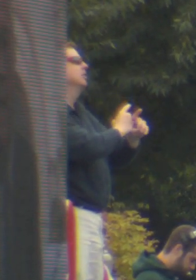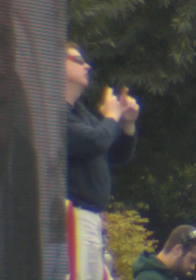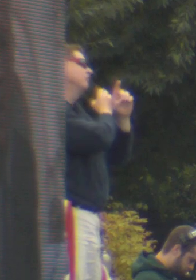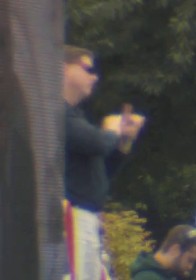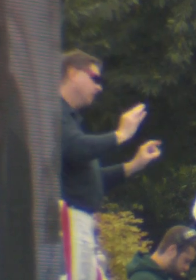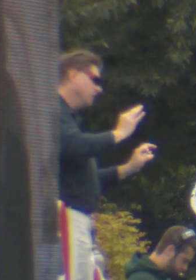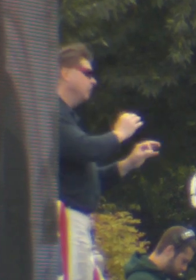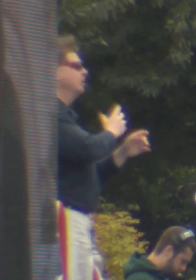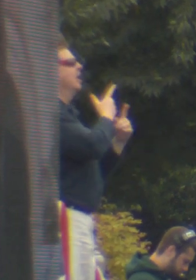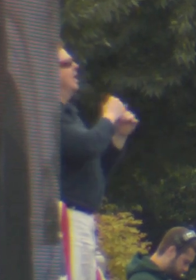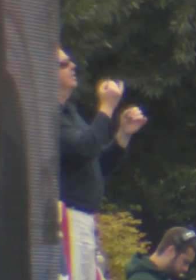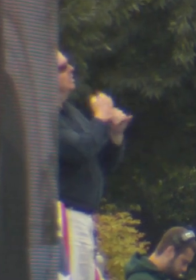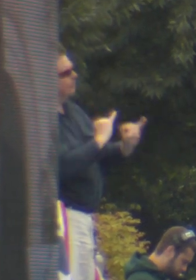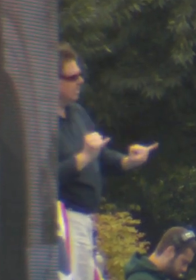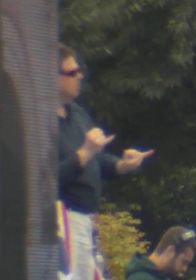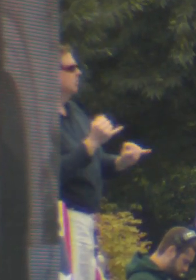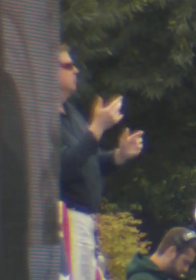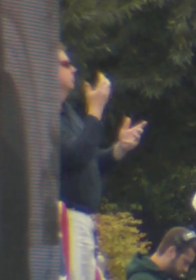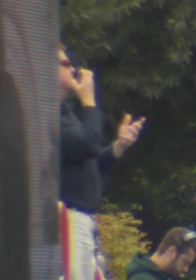and independence.